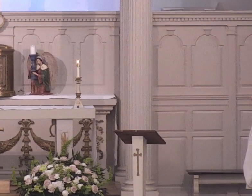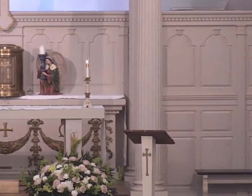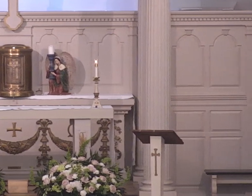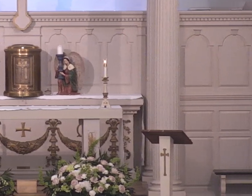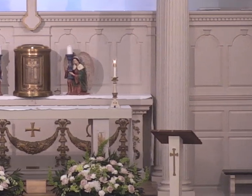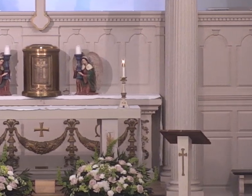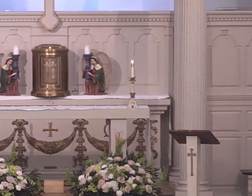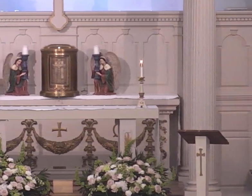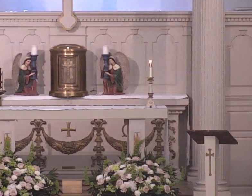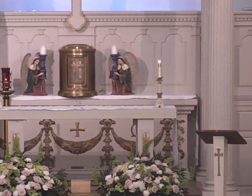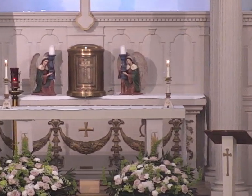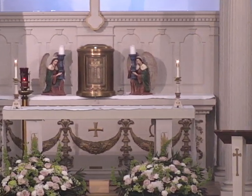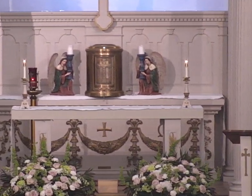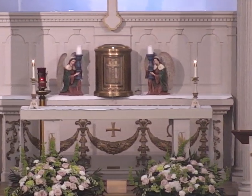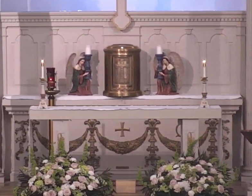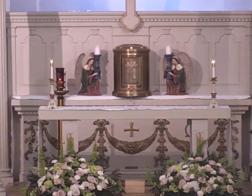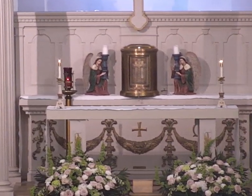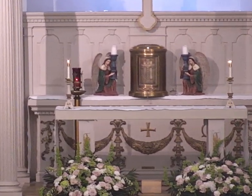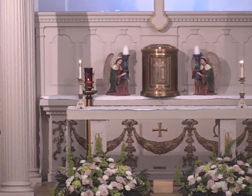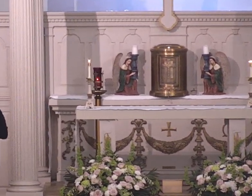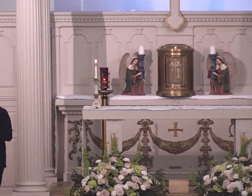For the Pope's monthly intention,